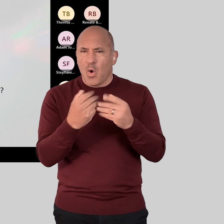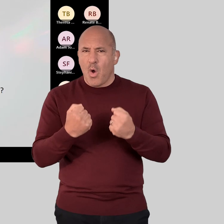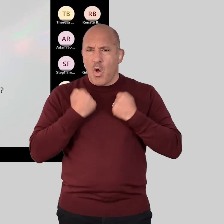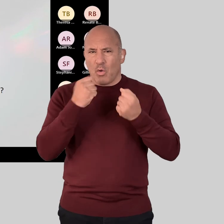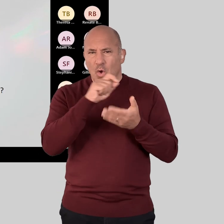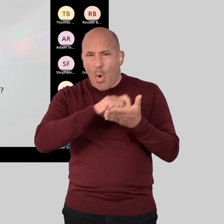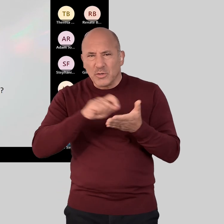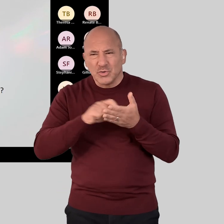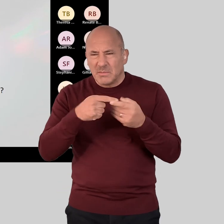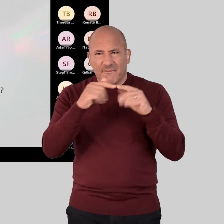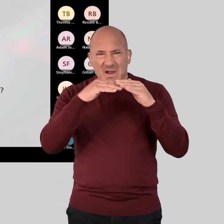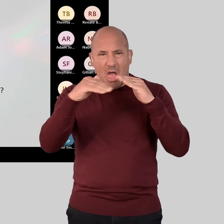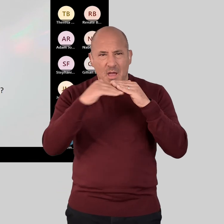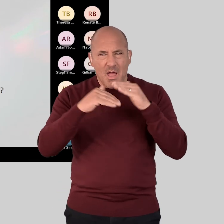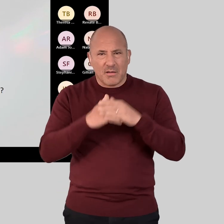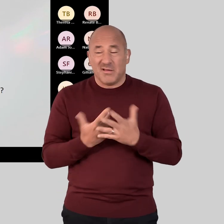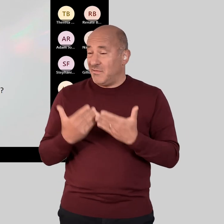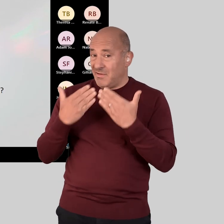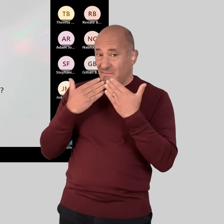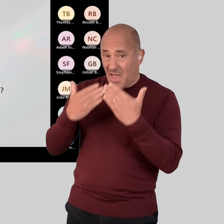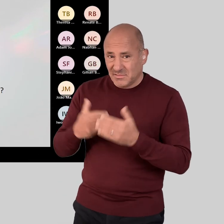be possibly multi-layered.